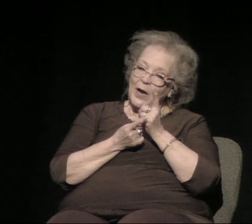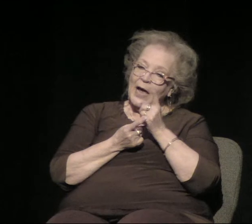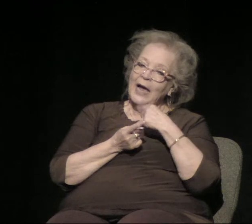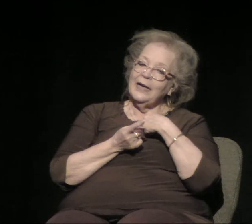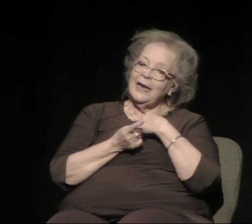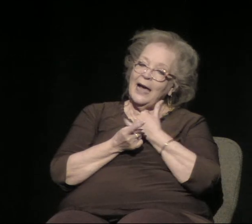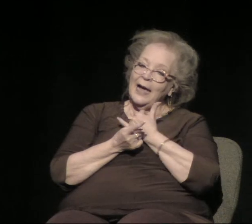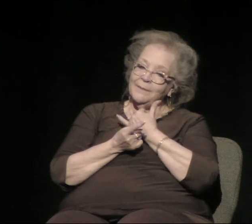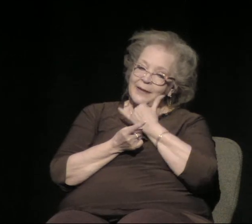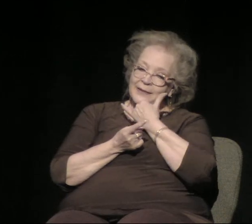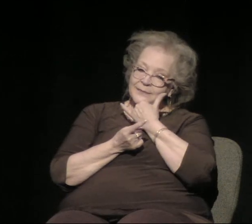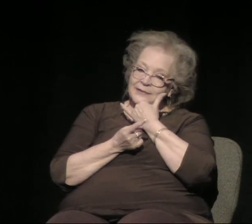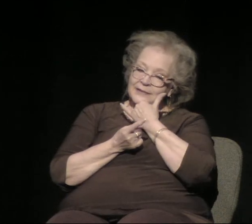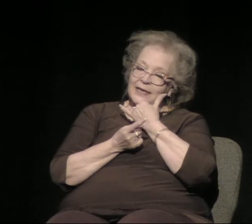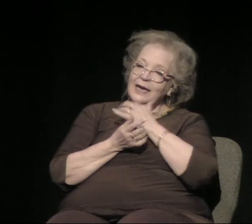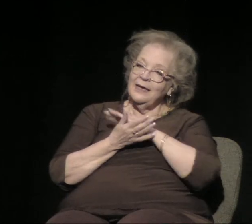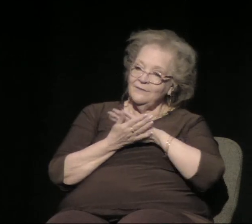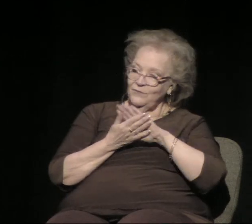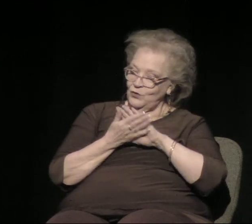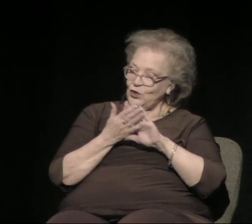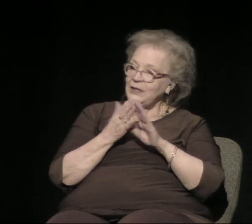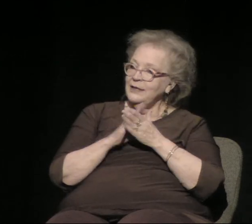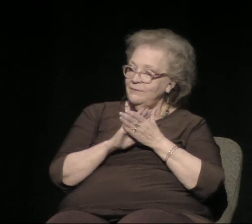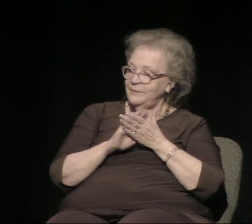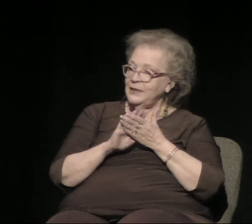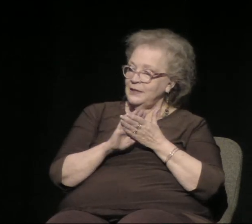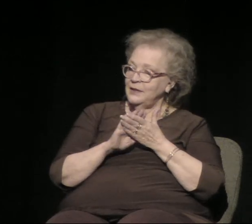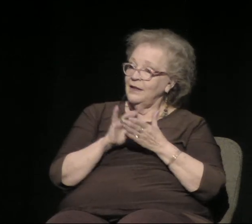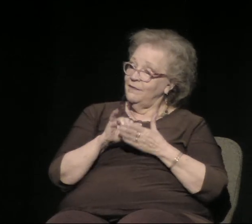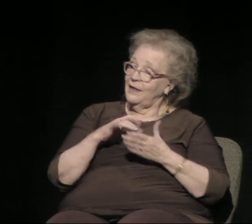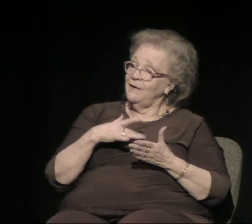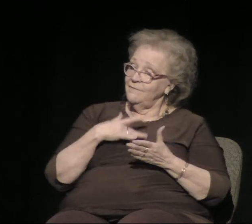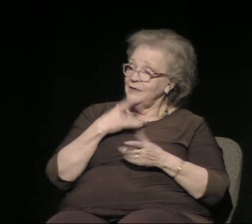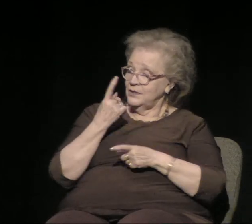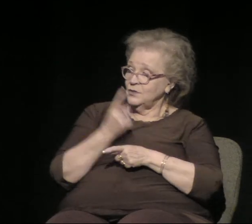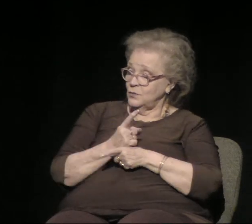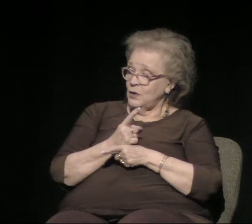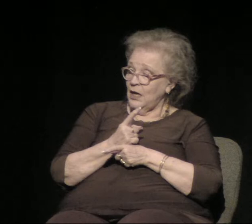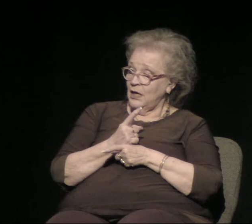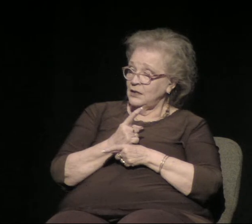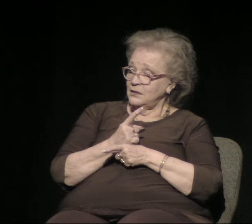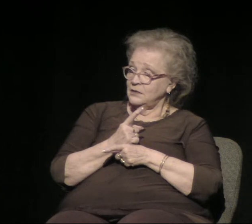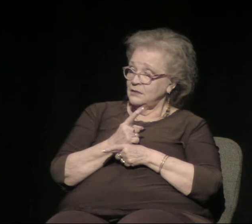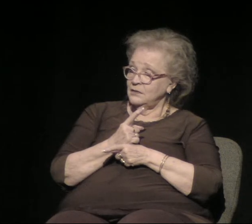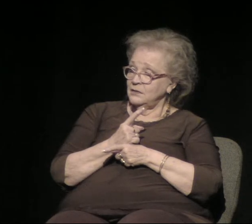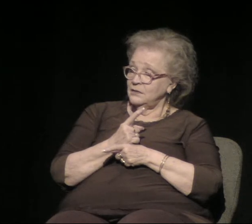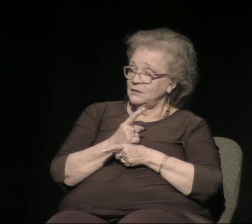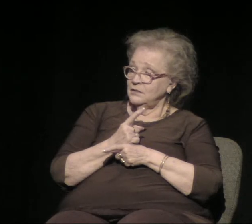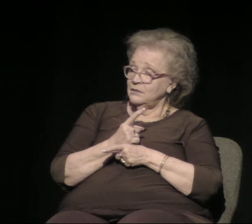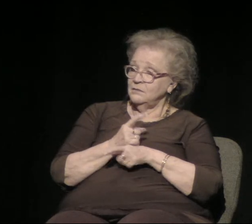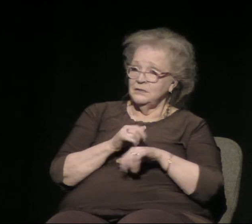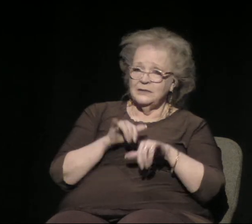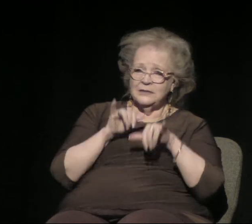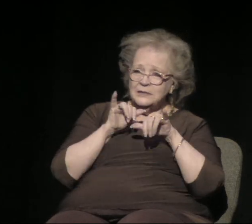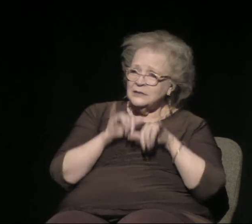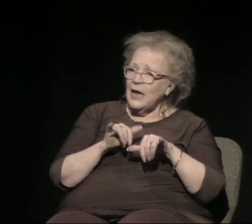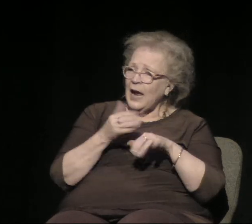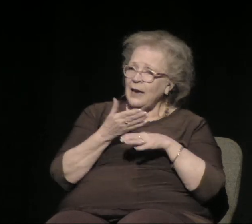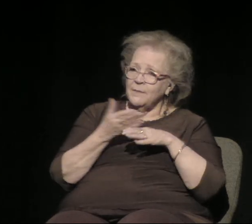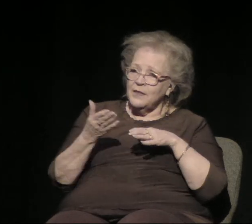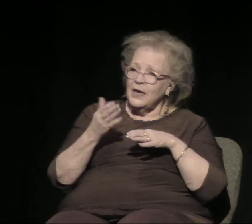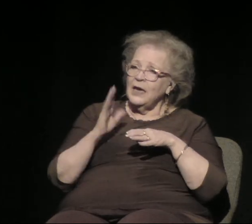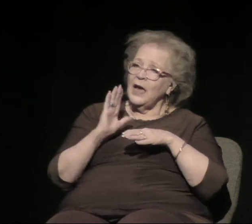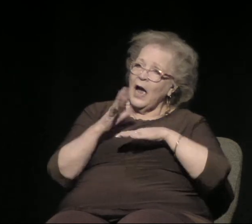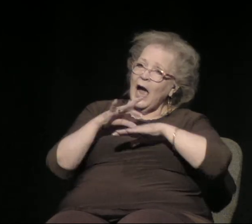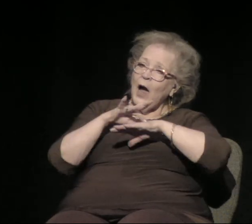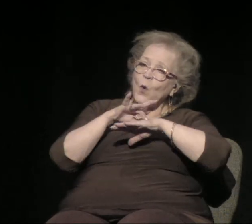made a mistake, and I want you to forgive me. Doesn't that feel right? And so the same thing that we do in our